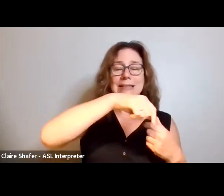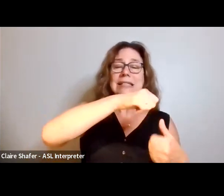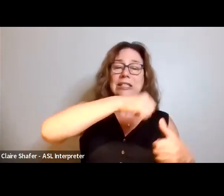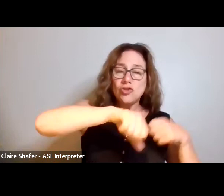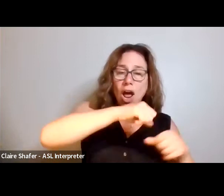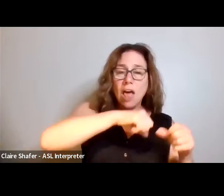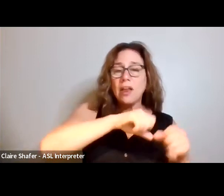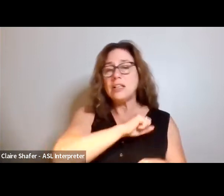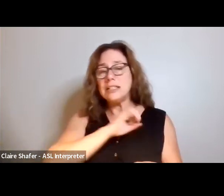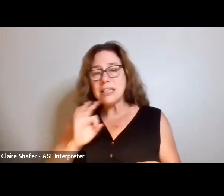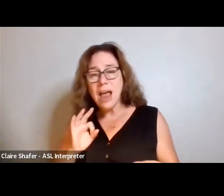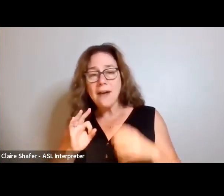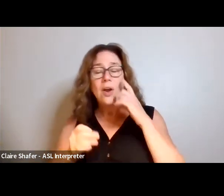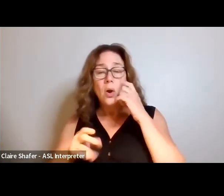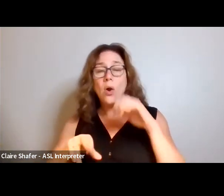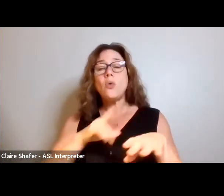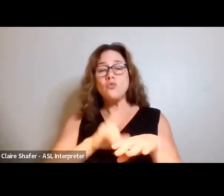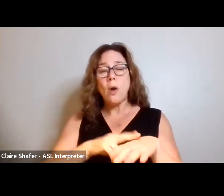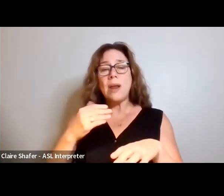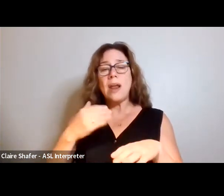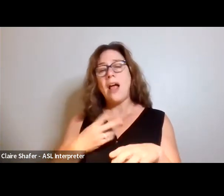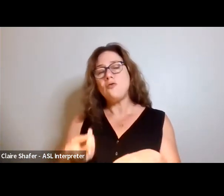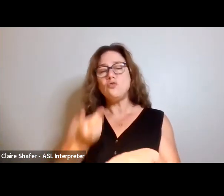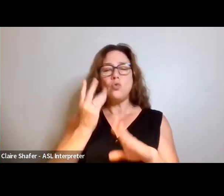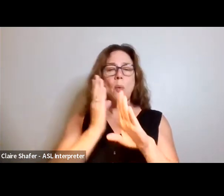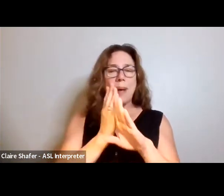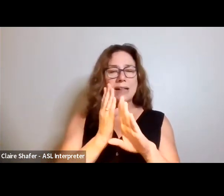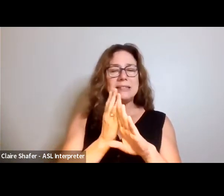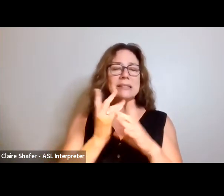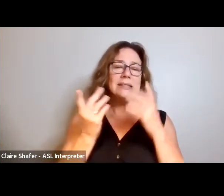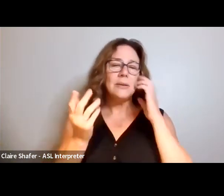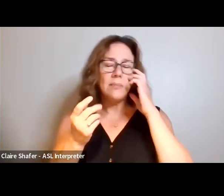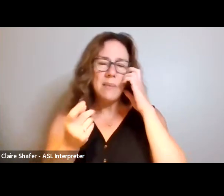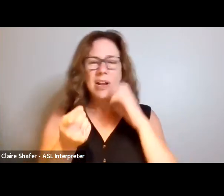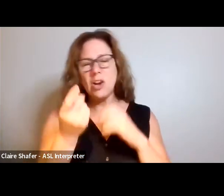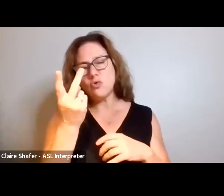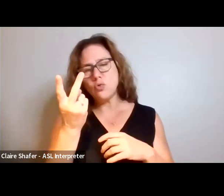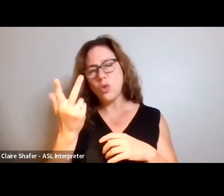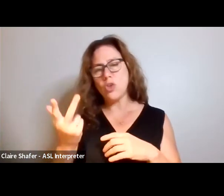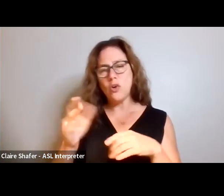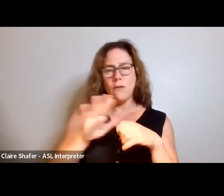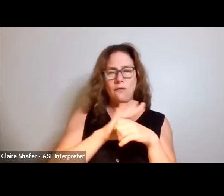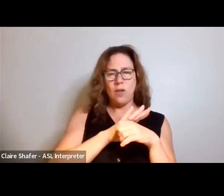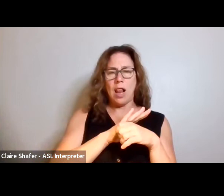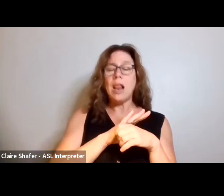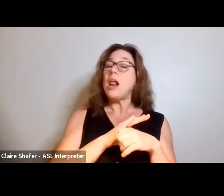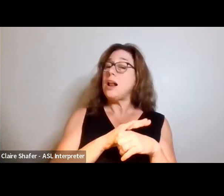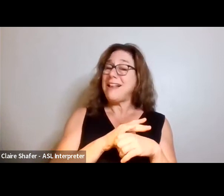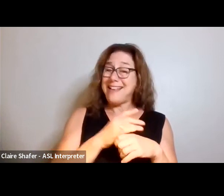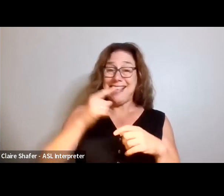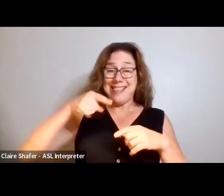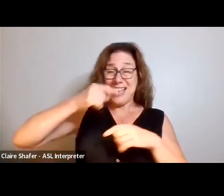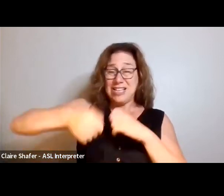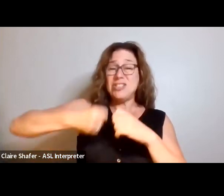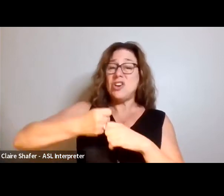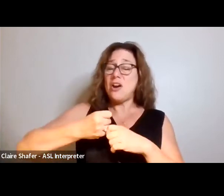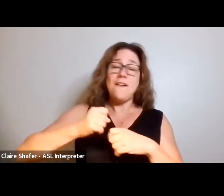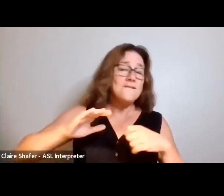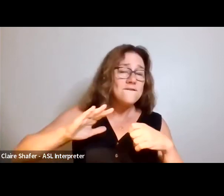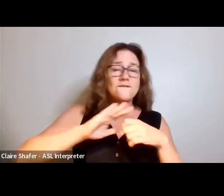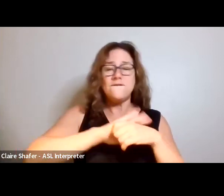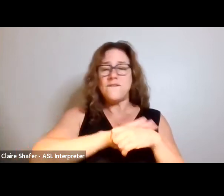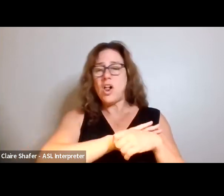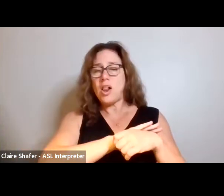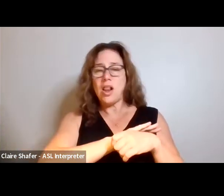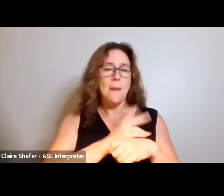2 buses in years past because of attendance. It might be 2/3 full, maybe a half. And the buses were completely full. So much so